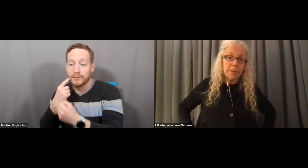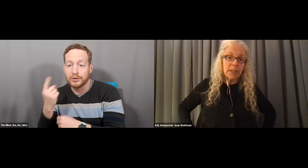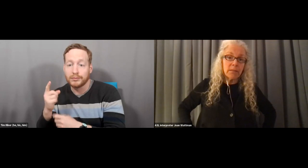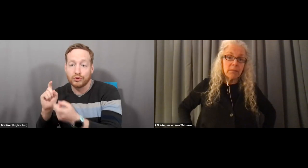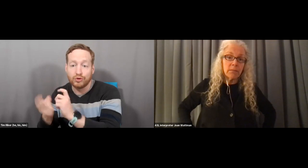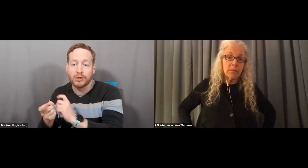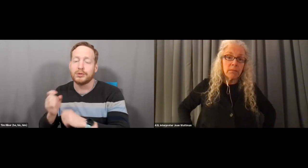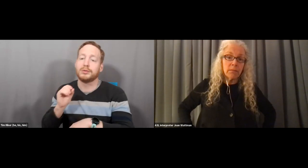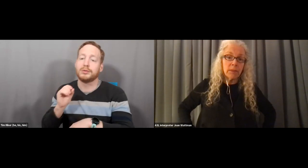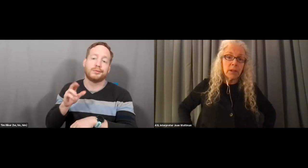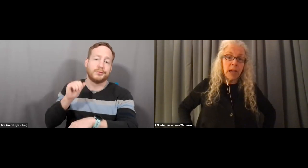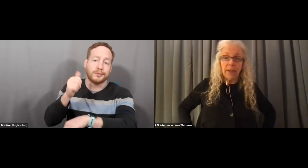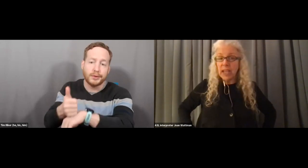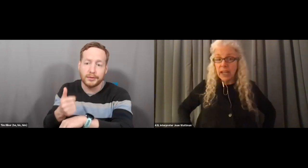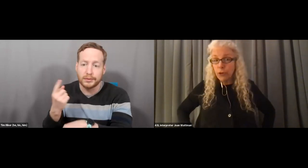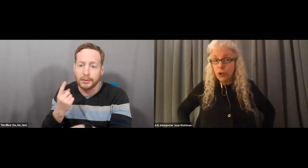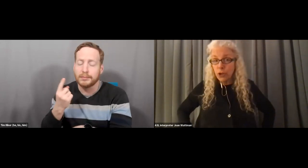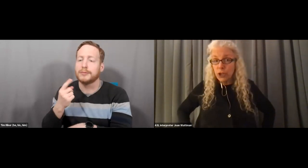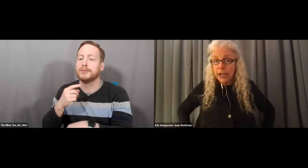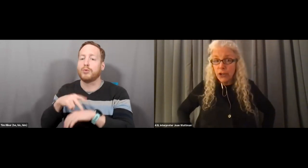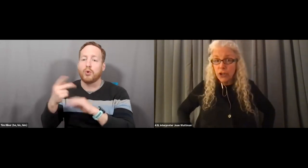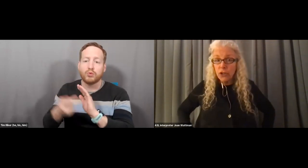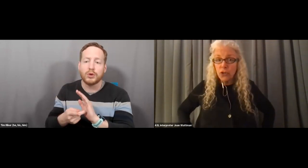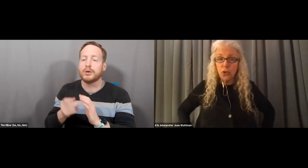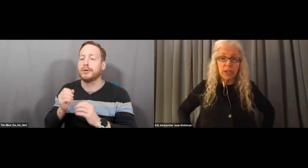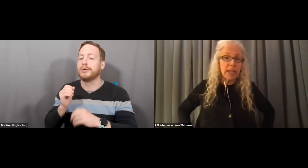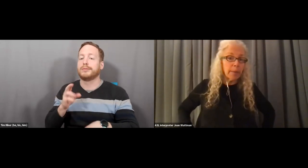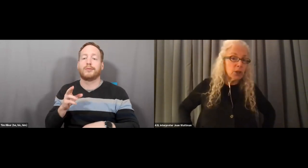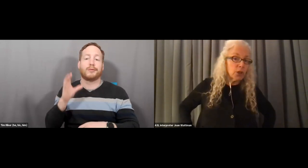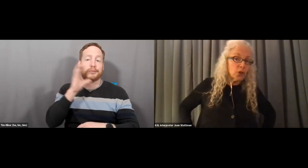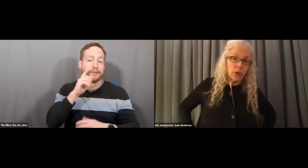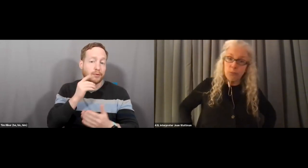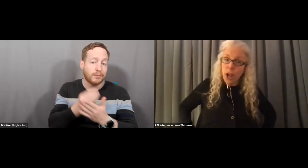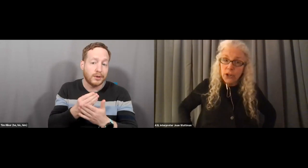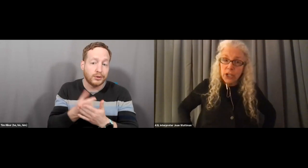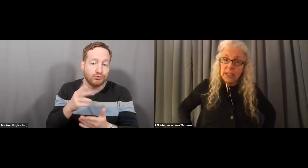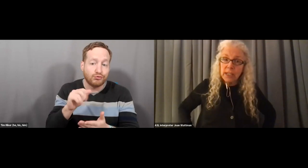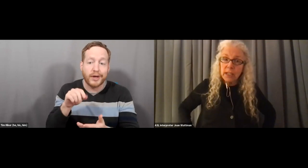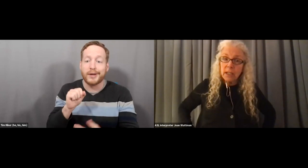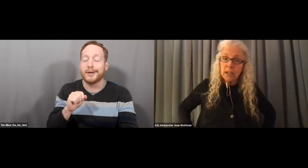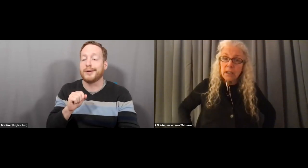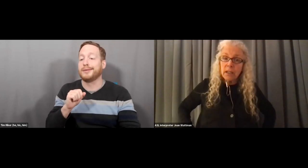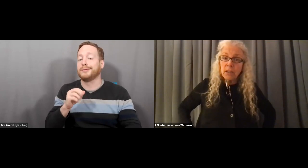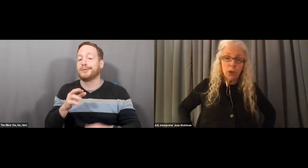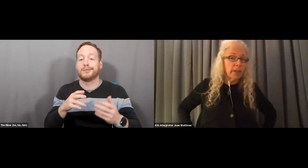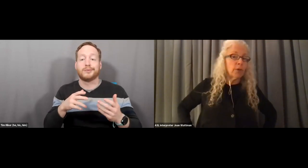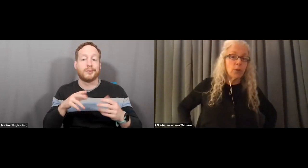perhaps advocating for certain changes or establishing certain projects, looking for